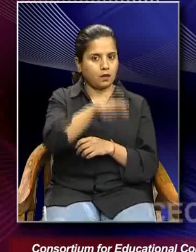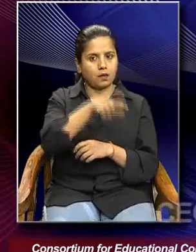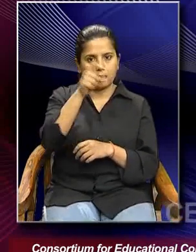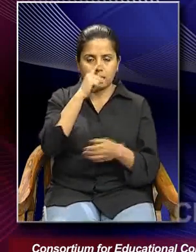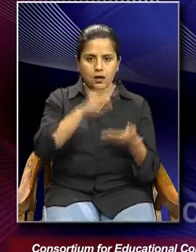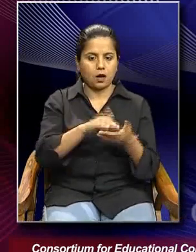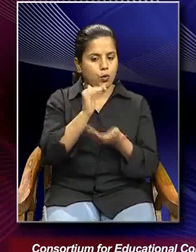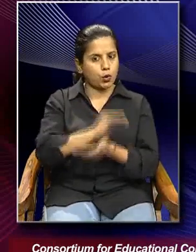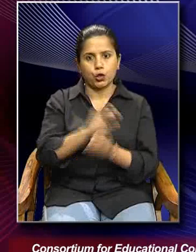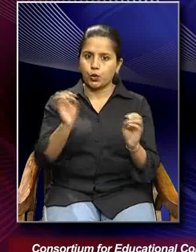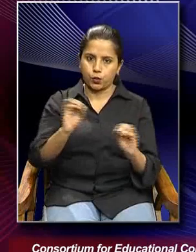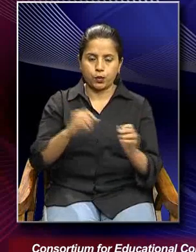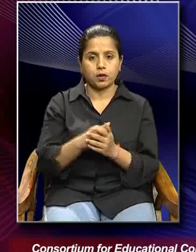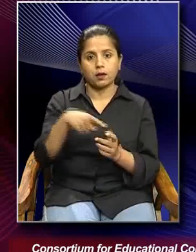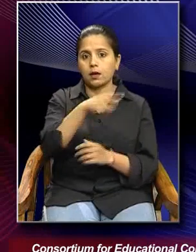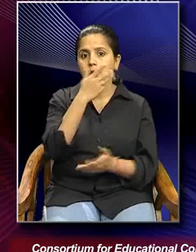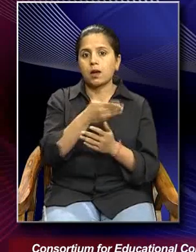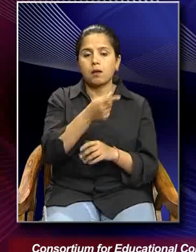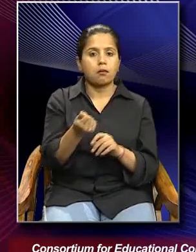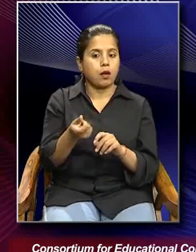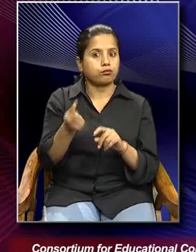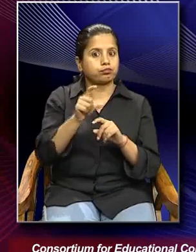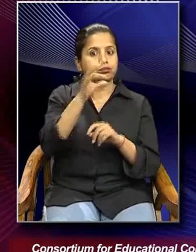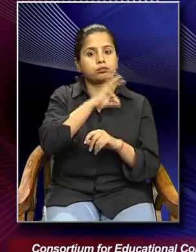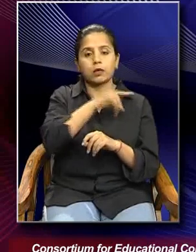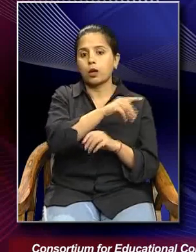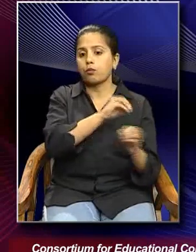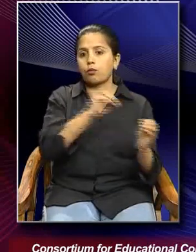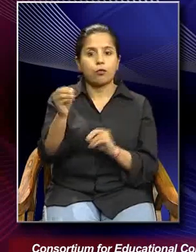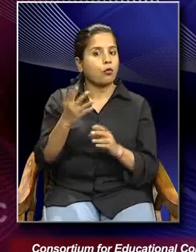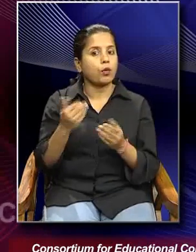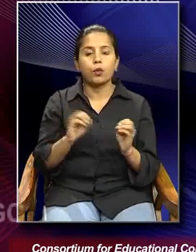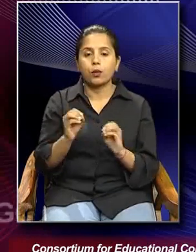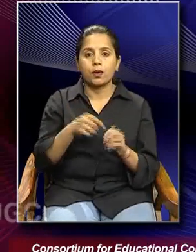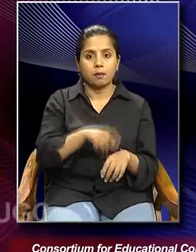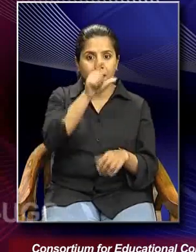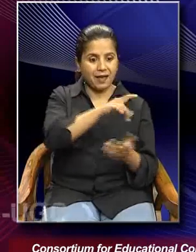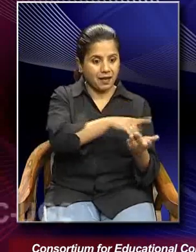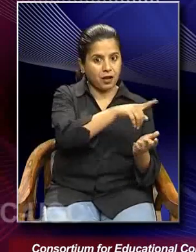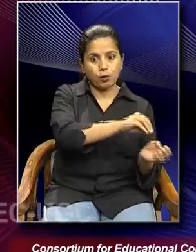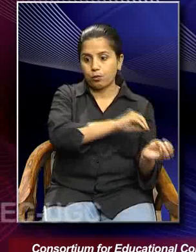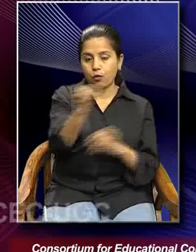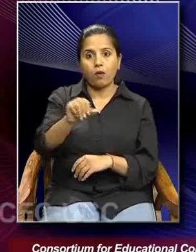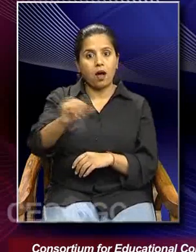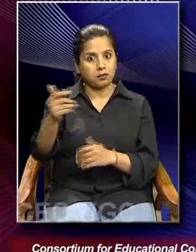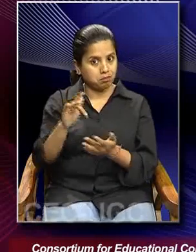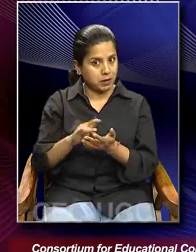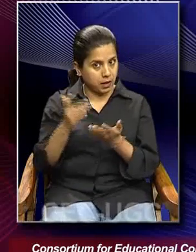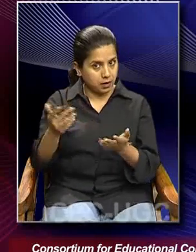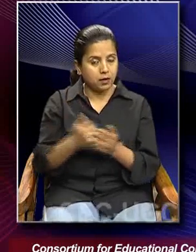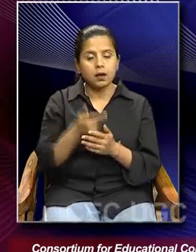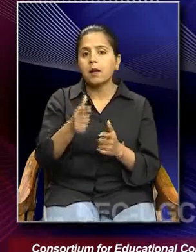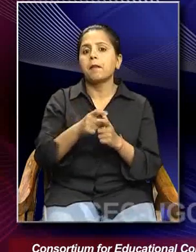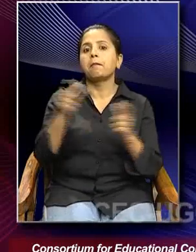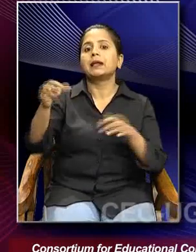without a children. They may not have an incentive to move to that place because moving to a place which is a